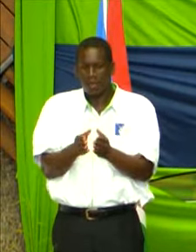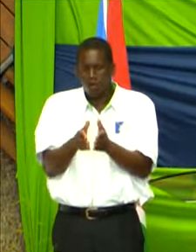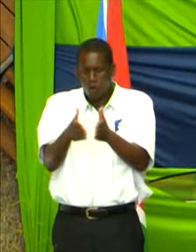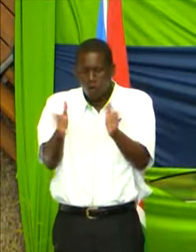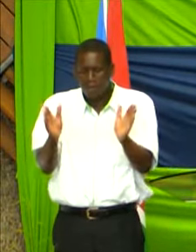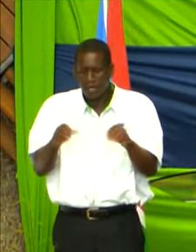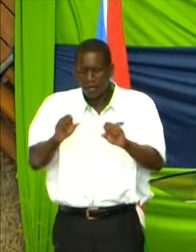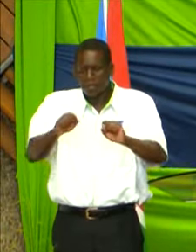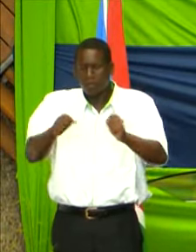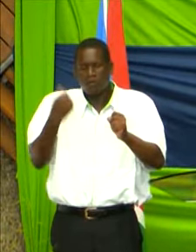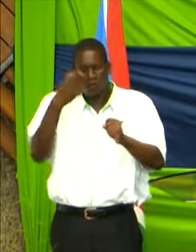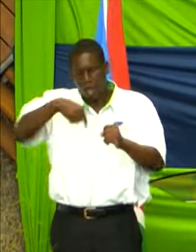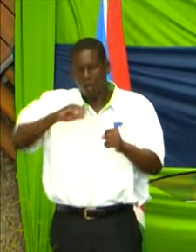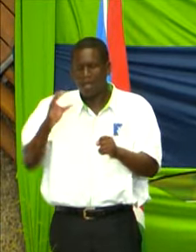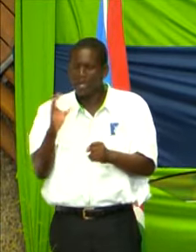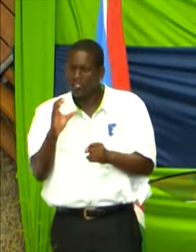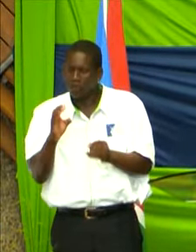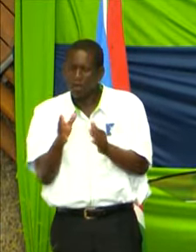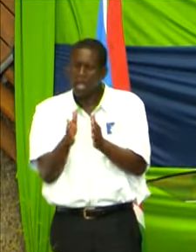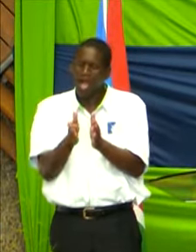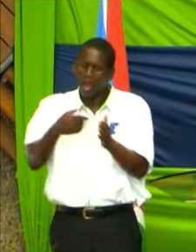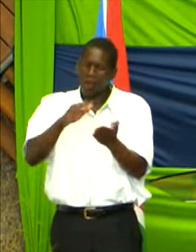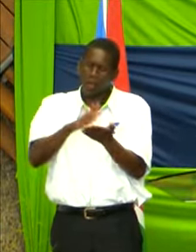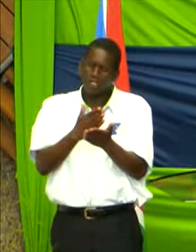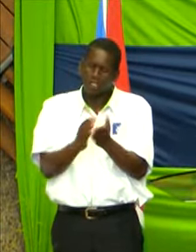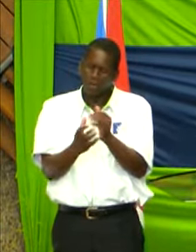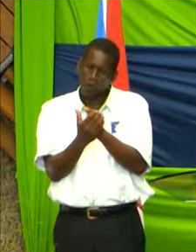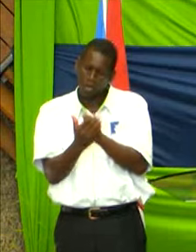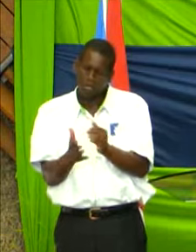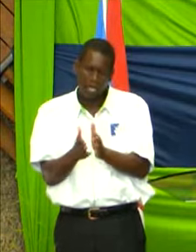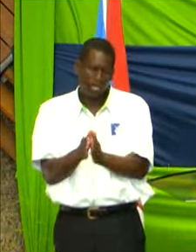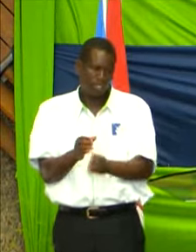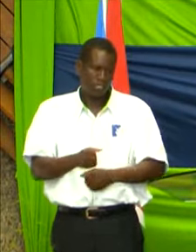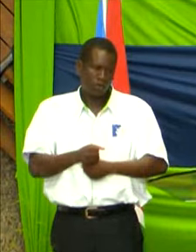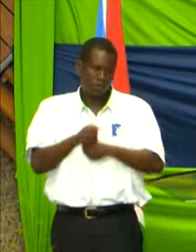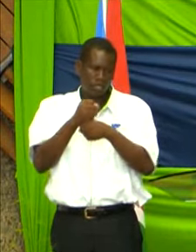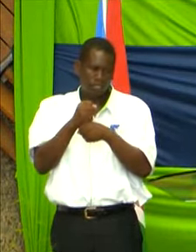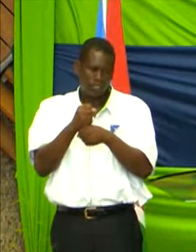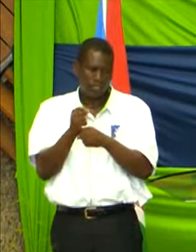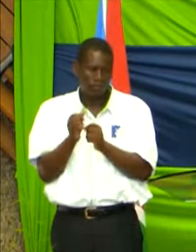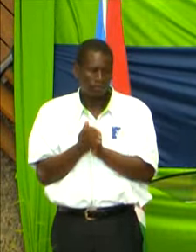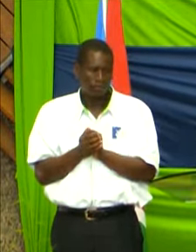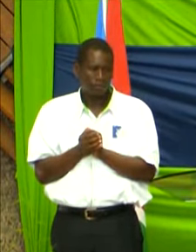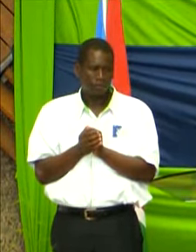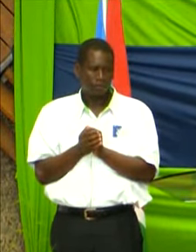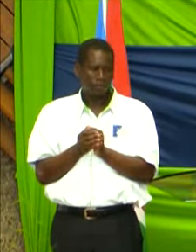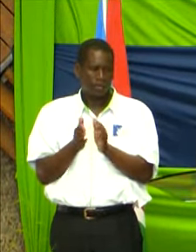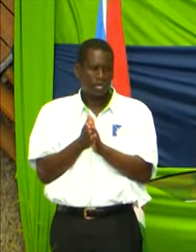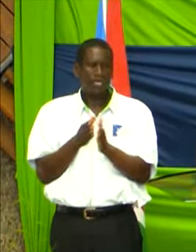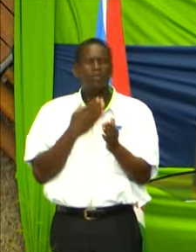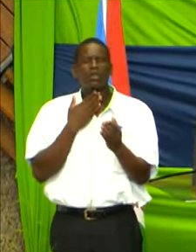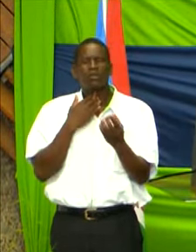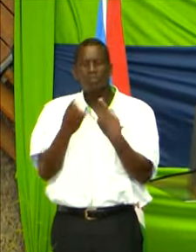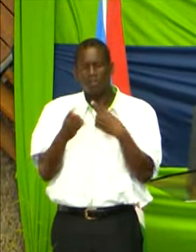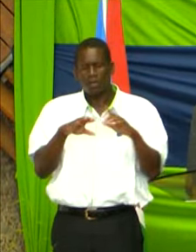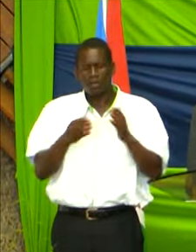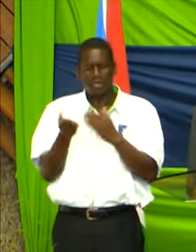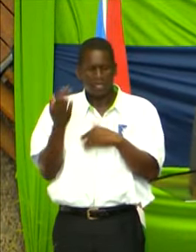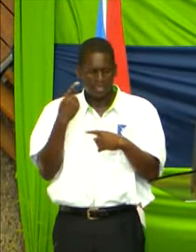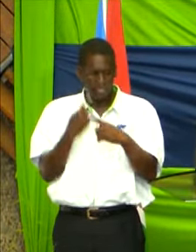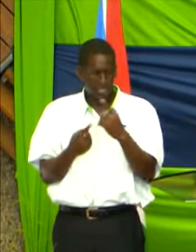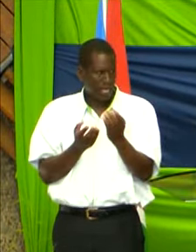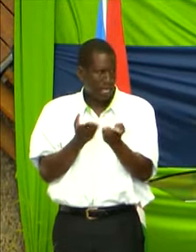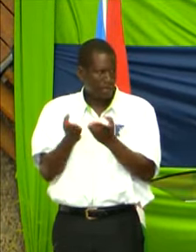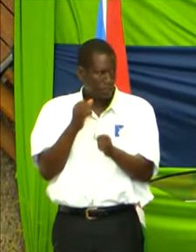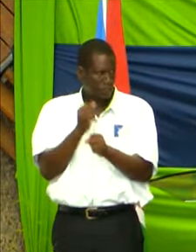for our citizens, our customers, our shareholders, and stakeholders. Let me speak about last year, our